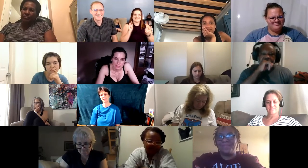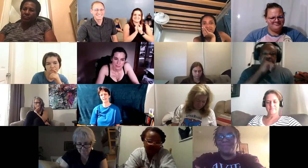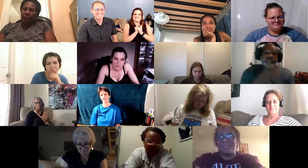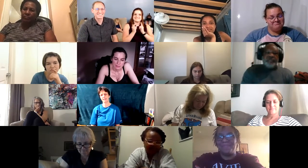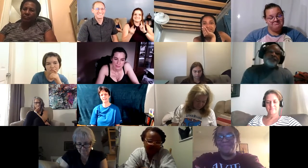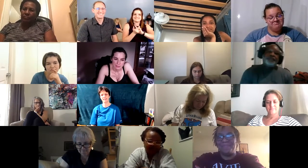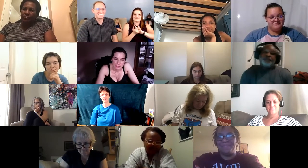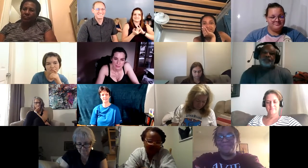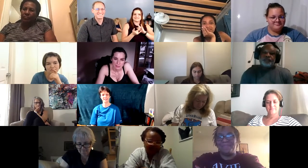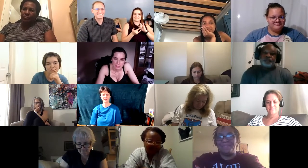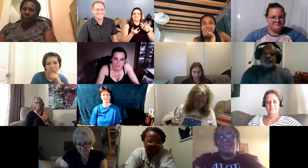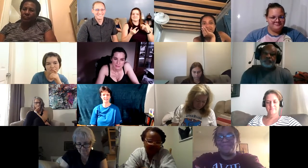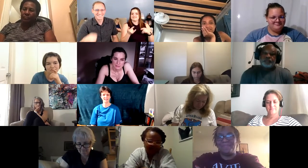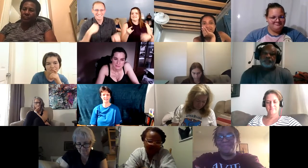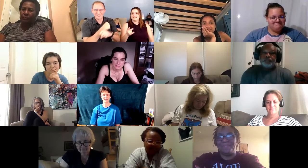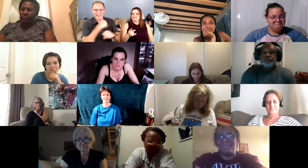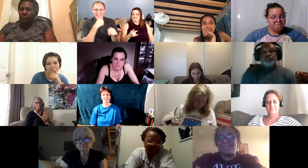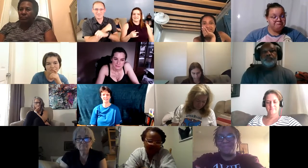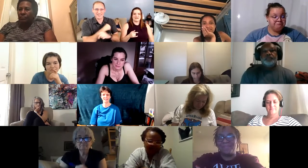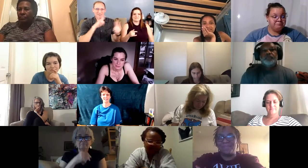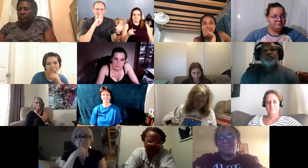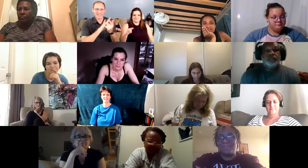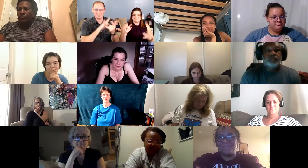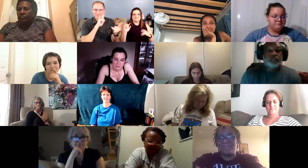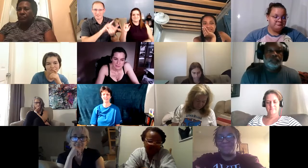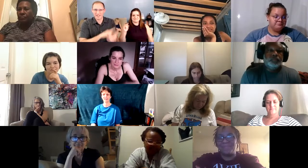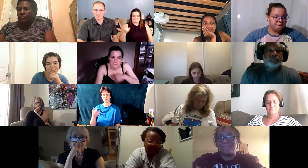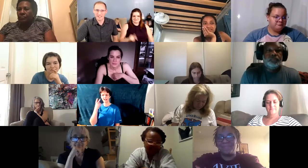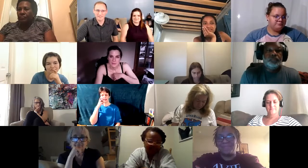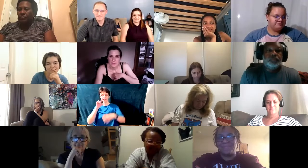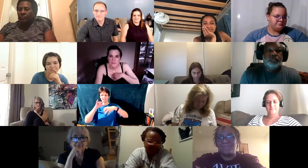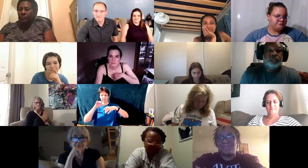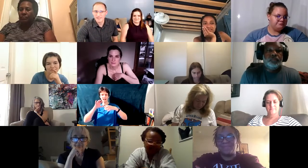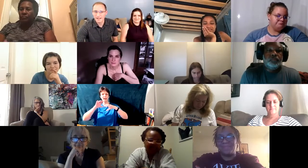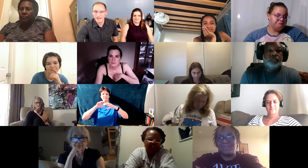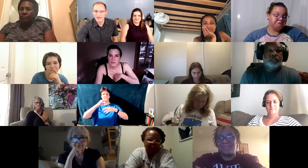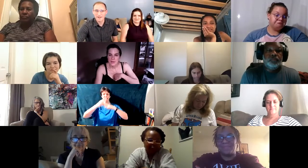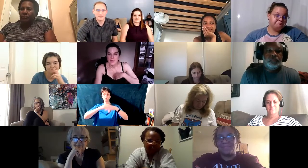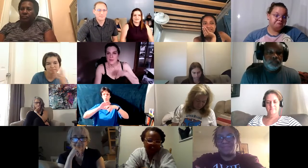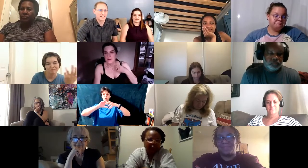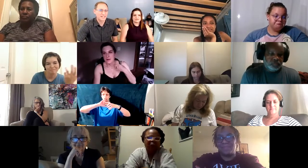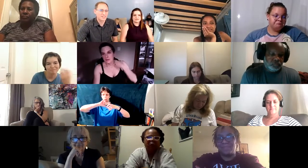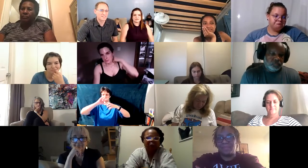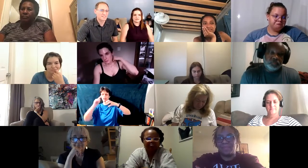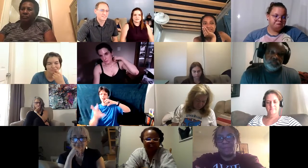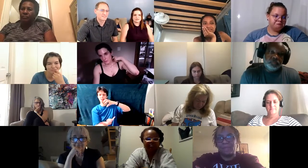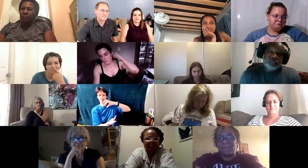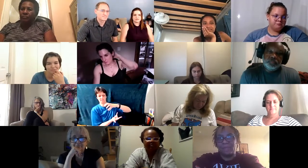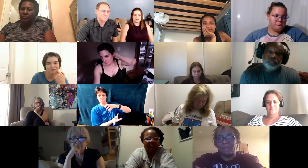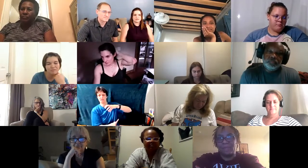Like it's a love-hate relationship. Like you're fighting, but Yep. then with like you're fighting with love. But